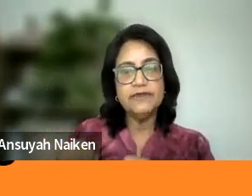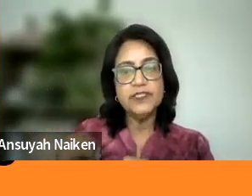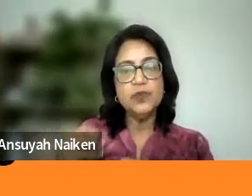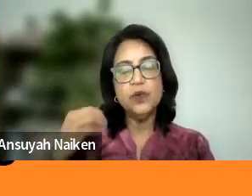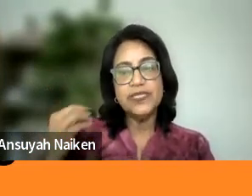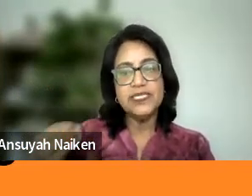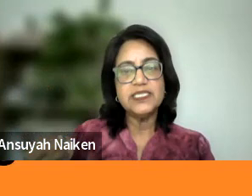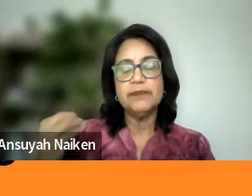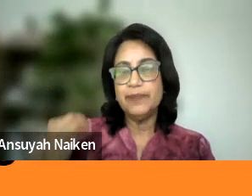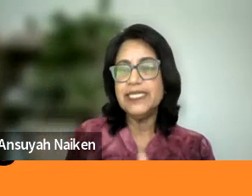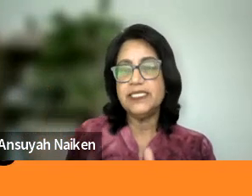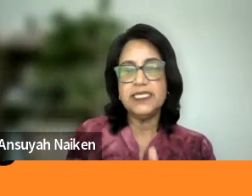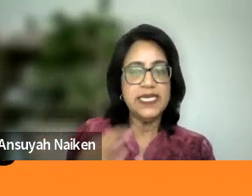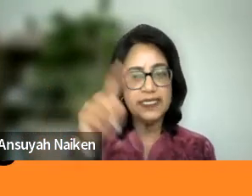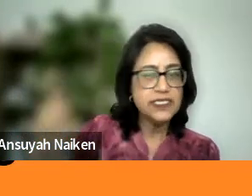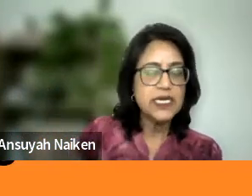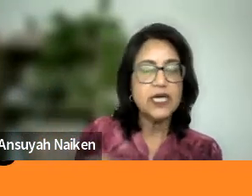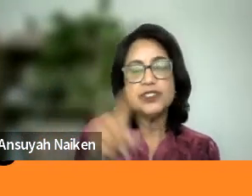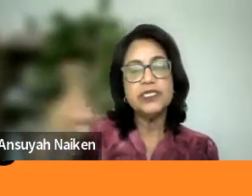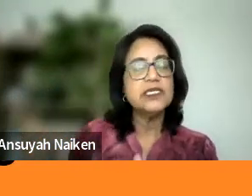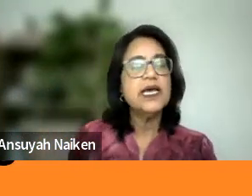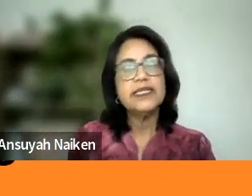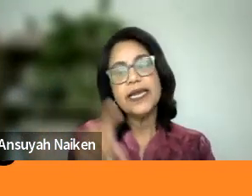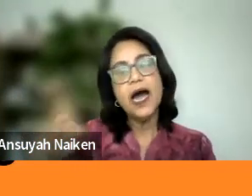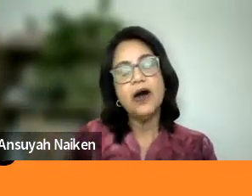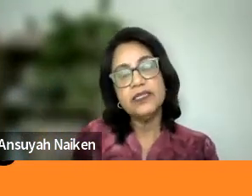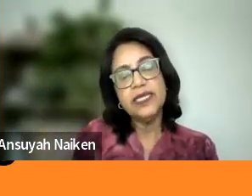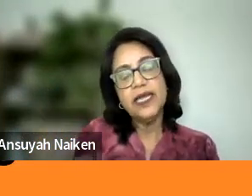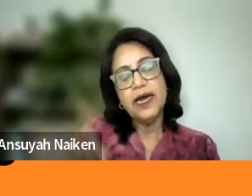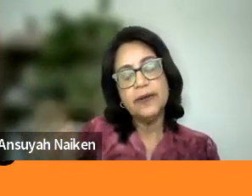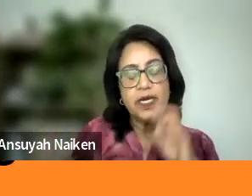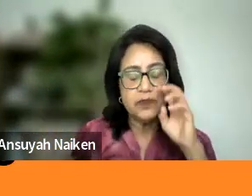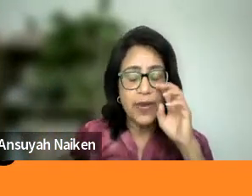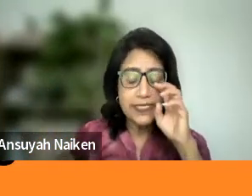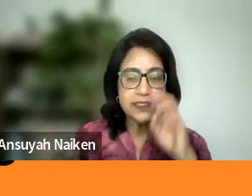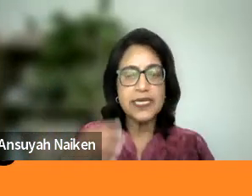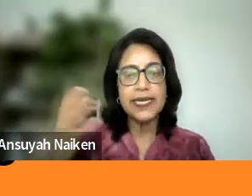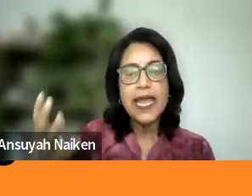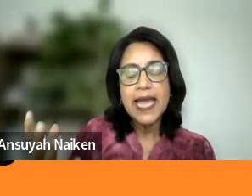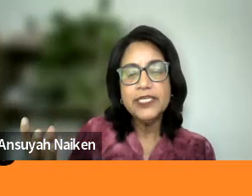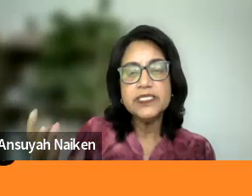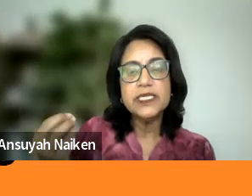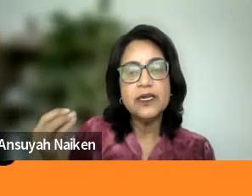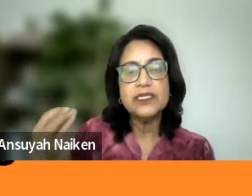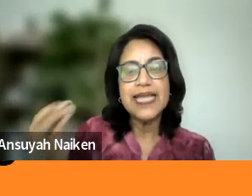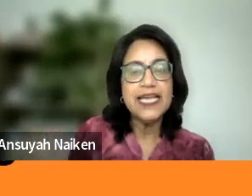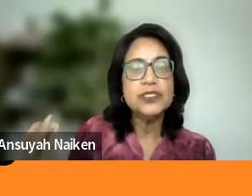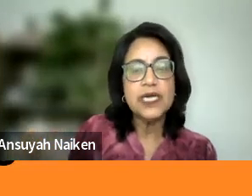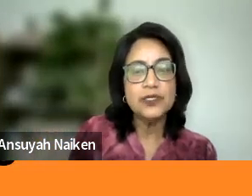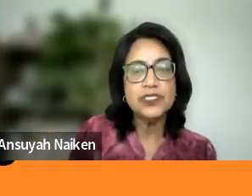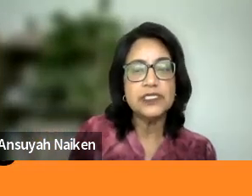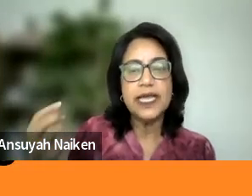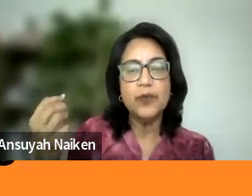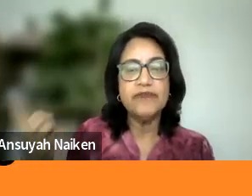an individual with a disability in these cultures that are on the right-hand side, and you can see a lot of the